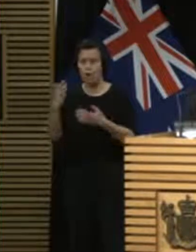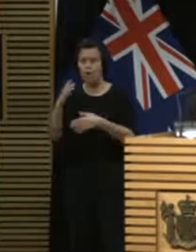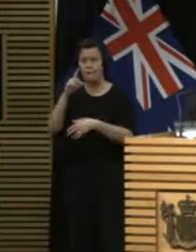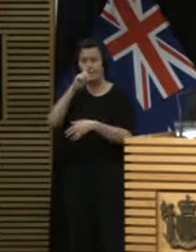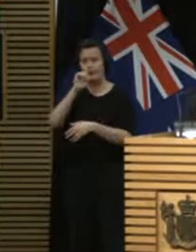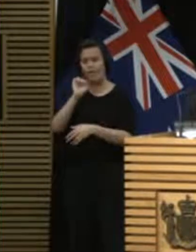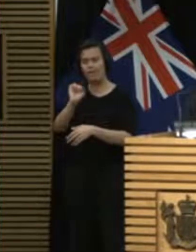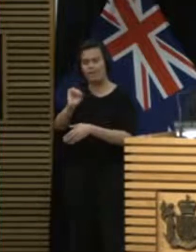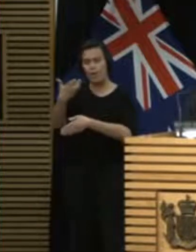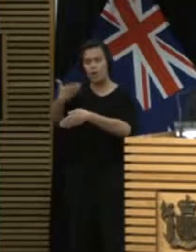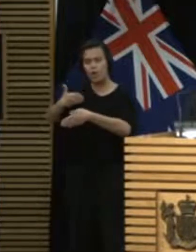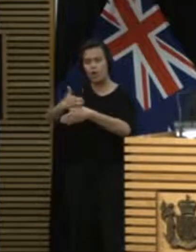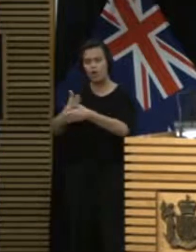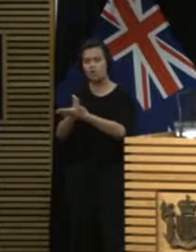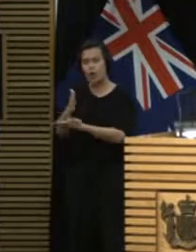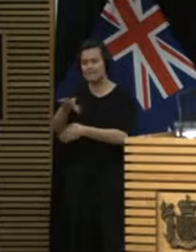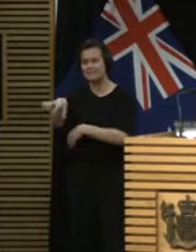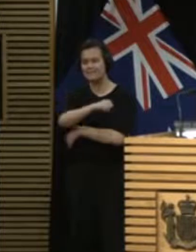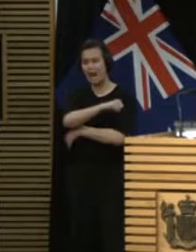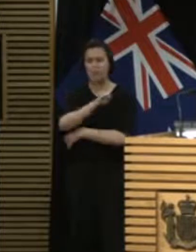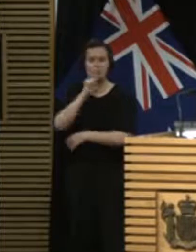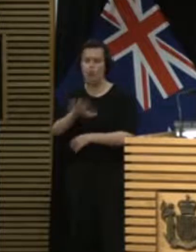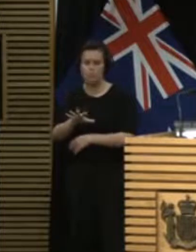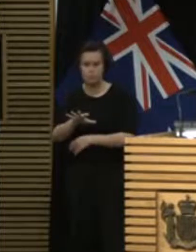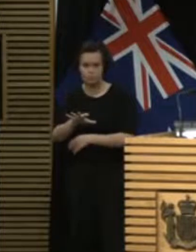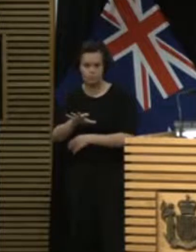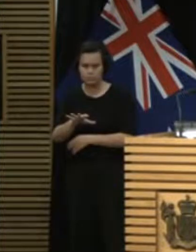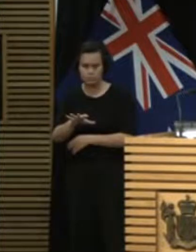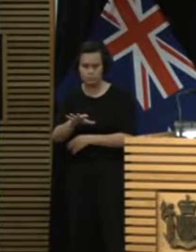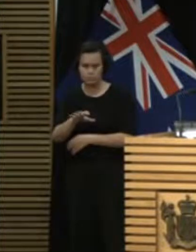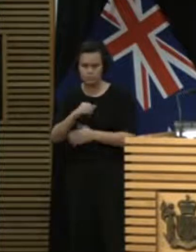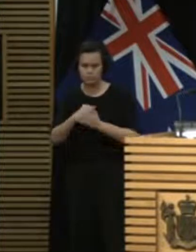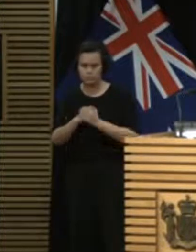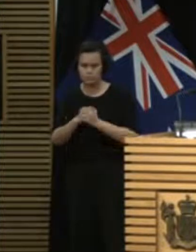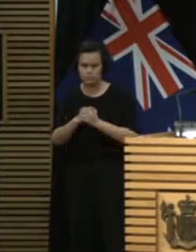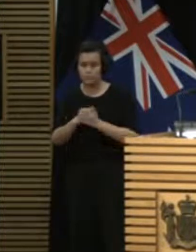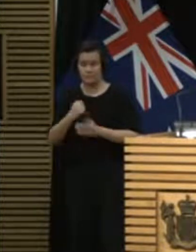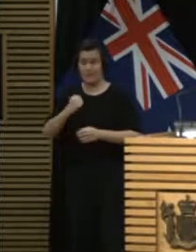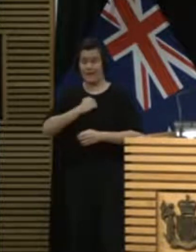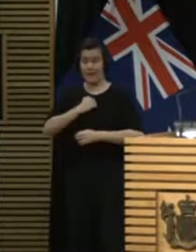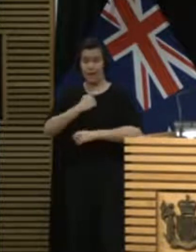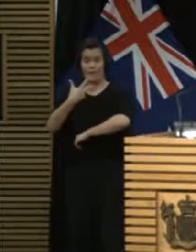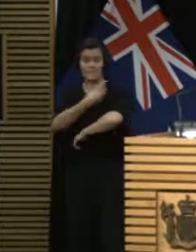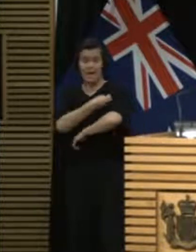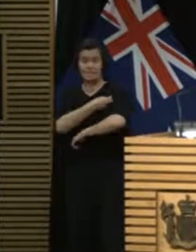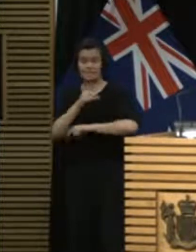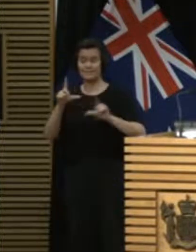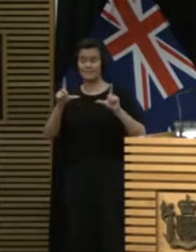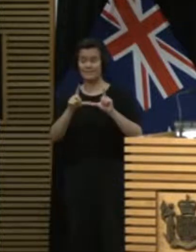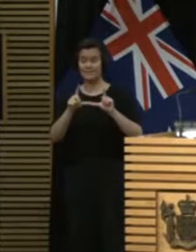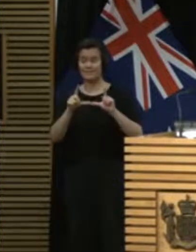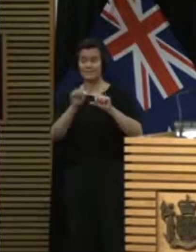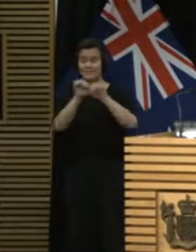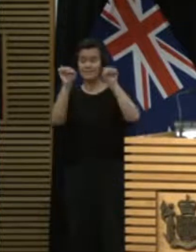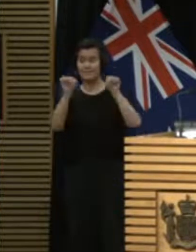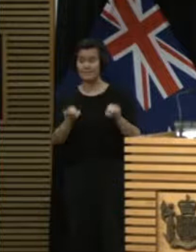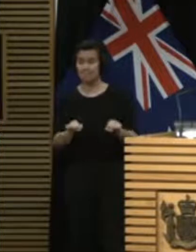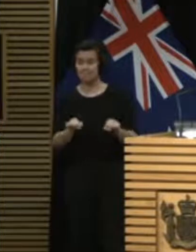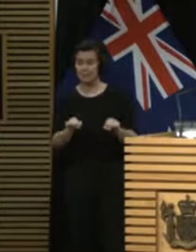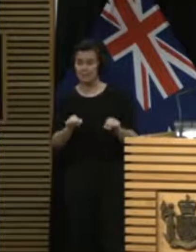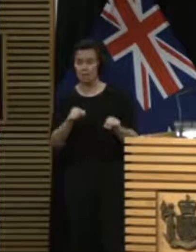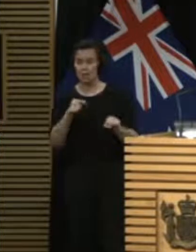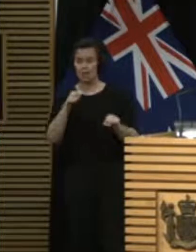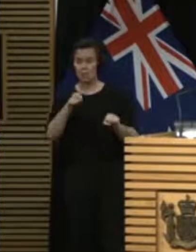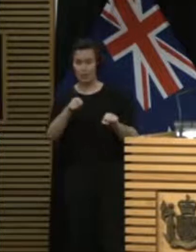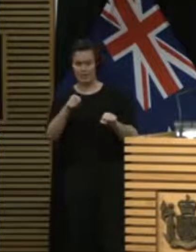important. But what we are doing by massively simplifying the framework is reducing the potential for there to be confusion